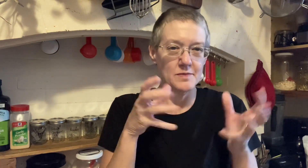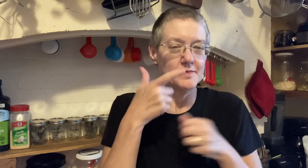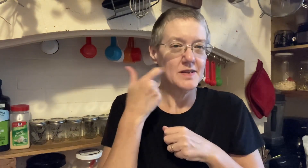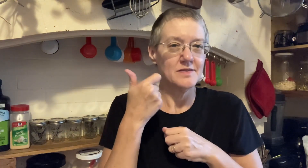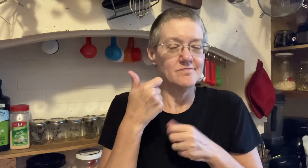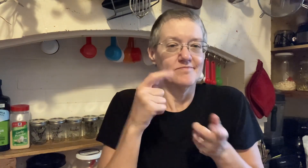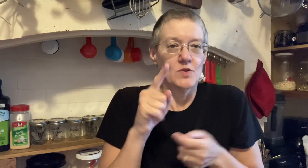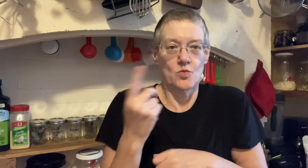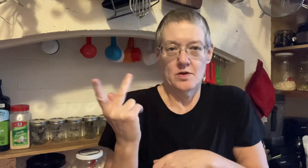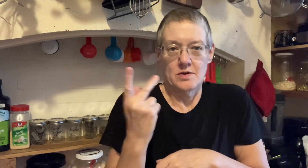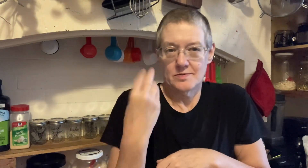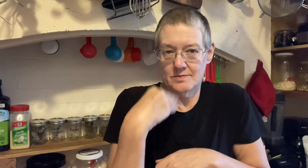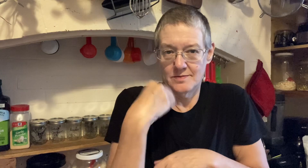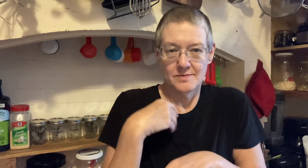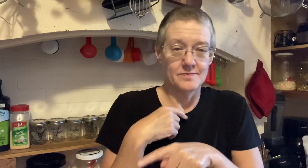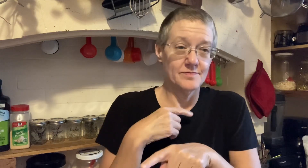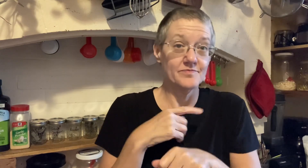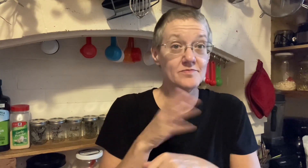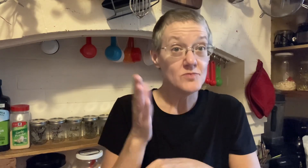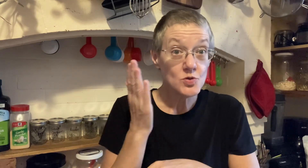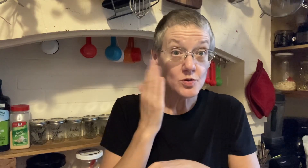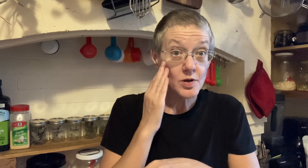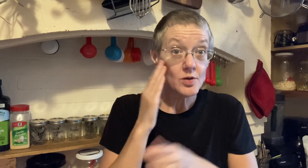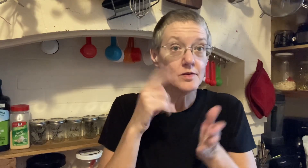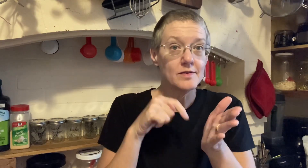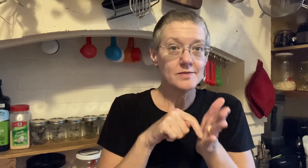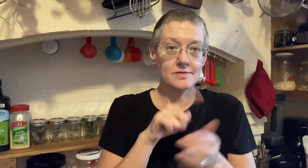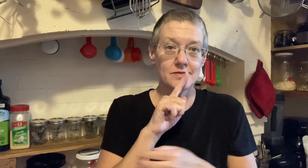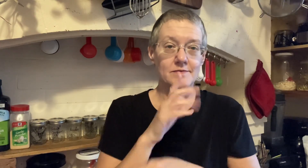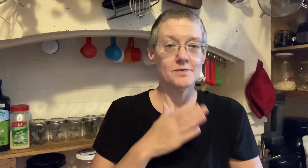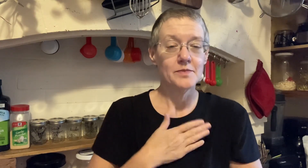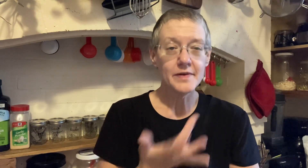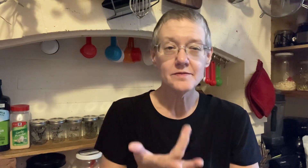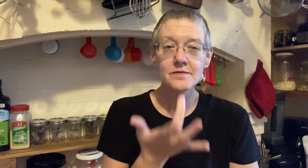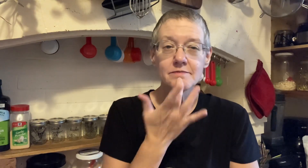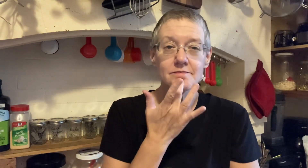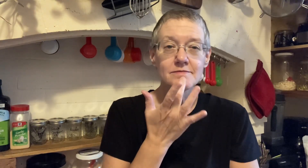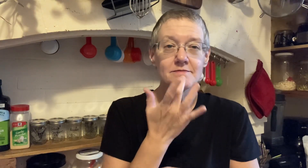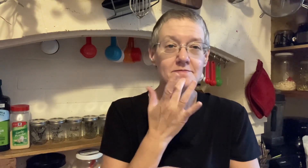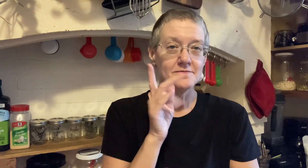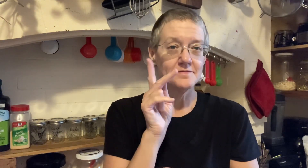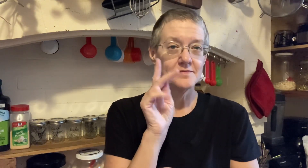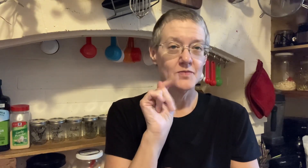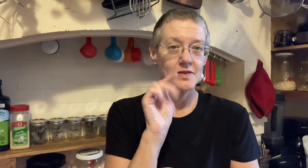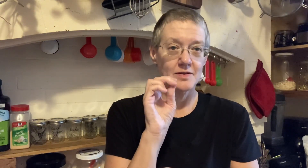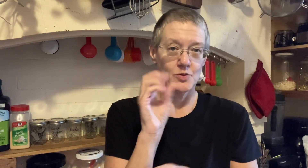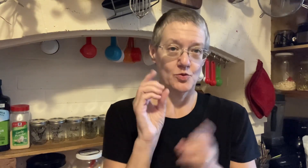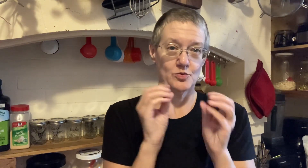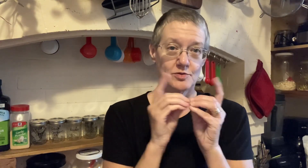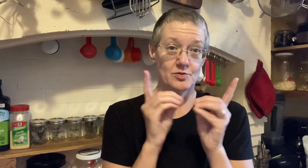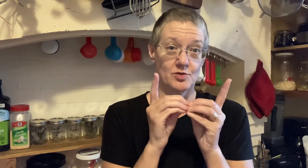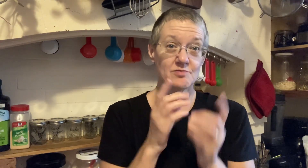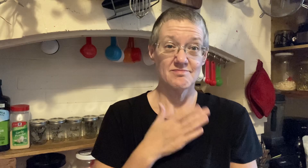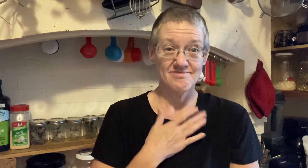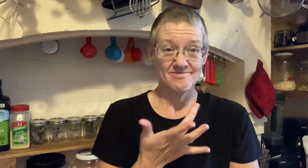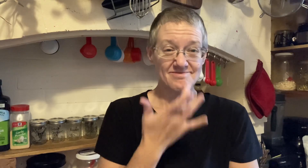But just Dale and I are going to eat these, so I don't need 12. Do you know this is my absolutely favorite keto